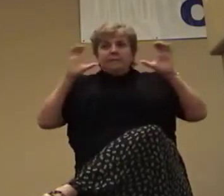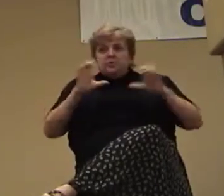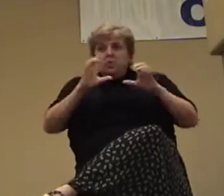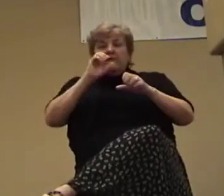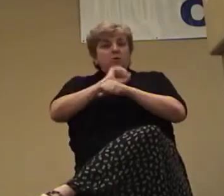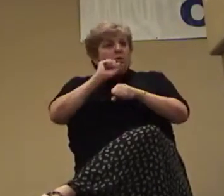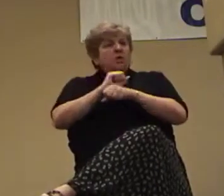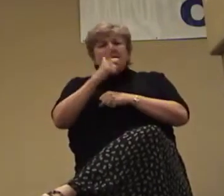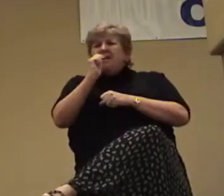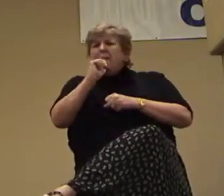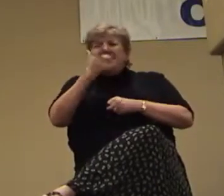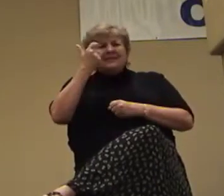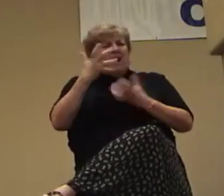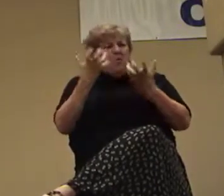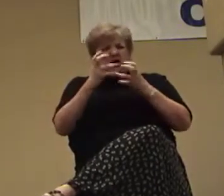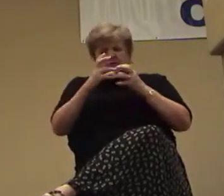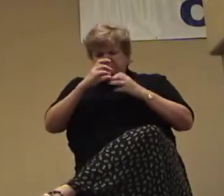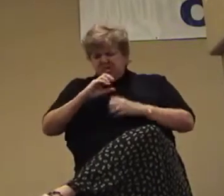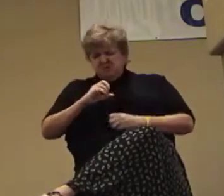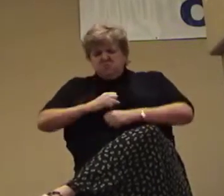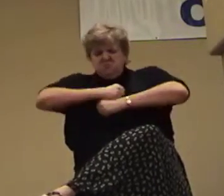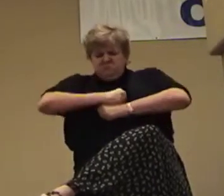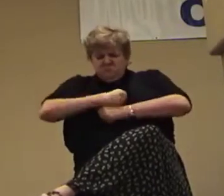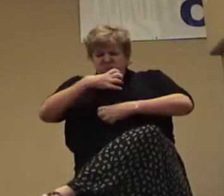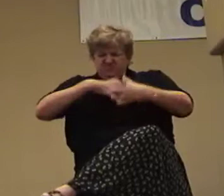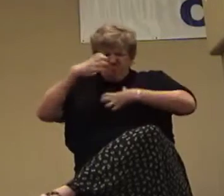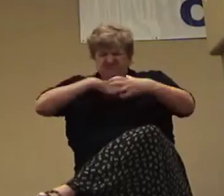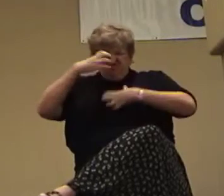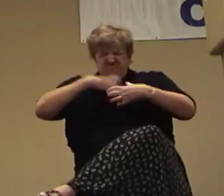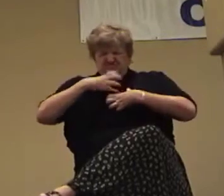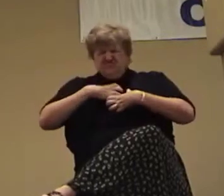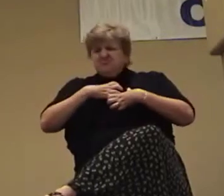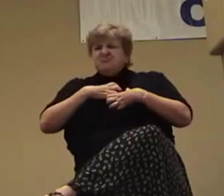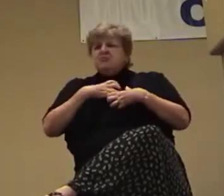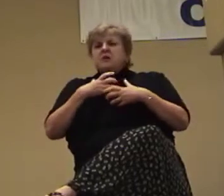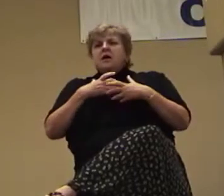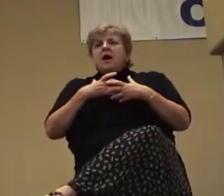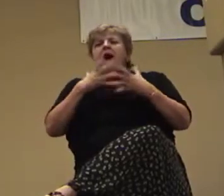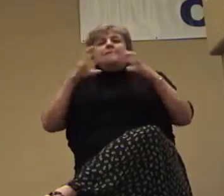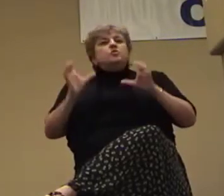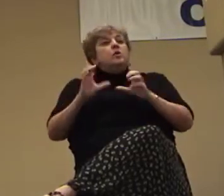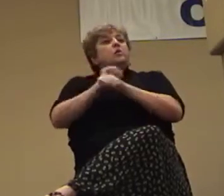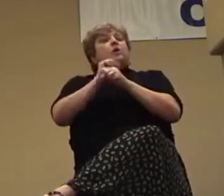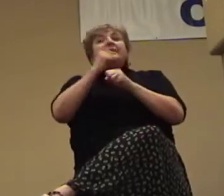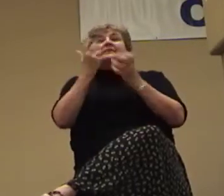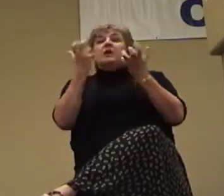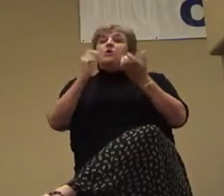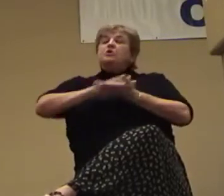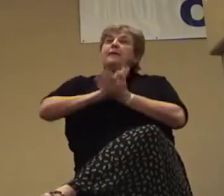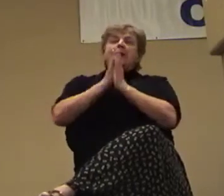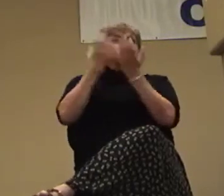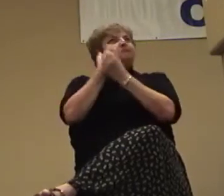not be happy for you when you have a success in your life. I'm doing this work because I want to be free. I want to be light in